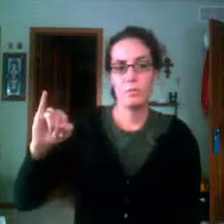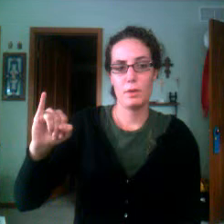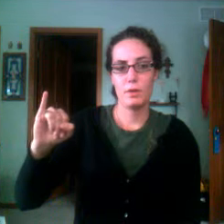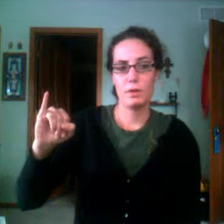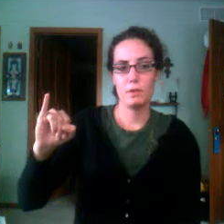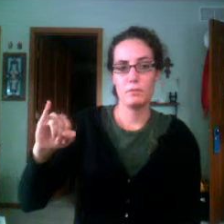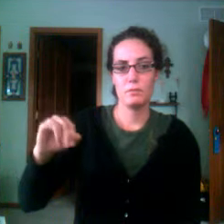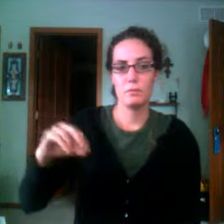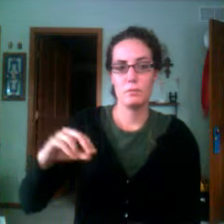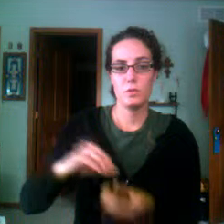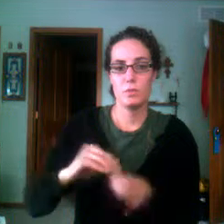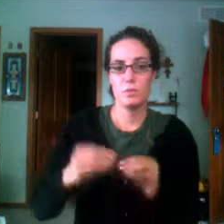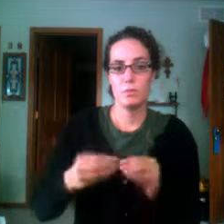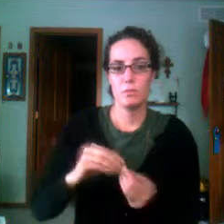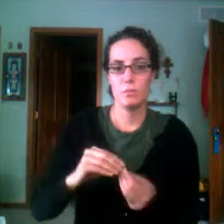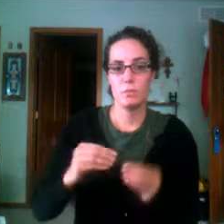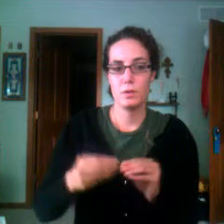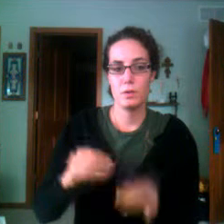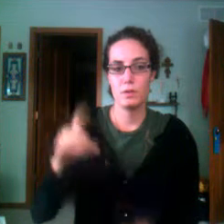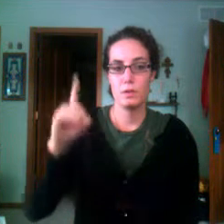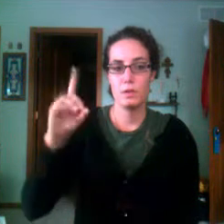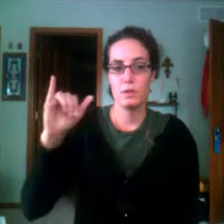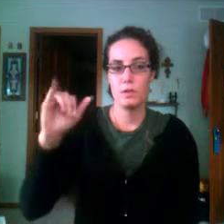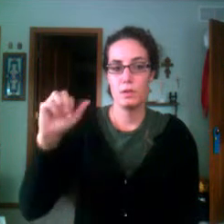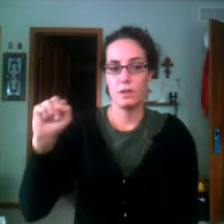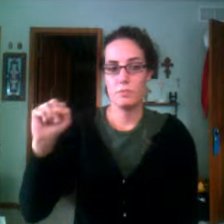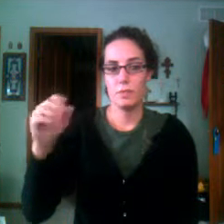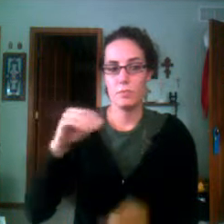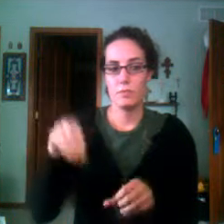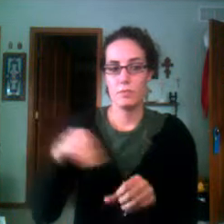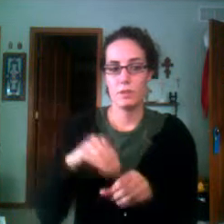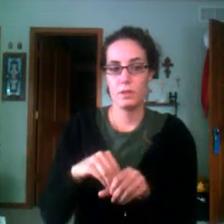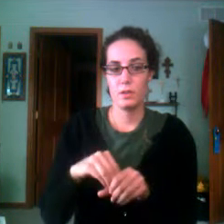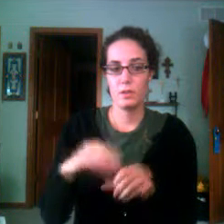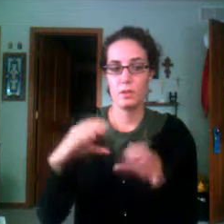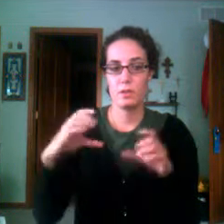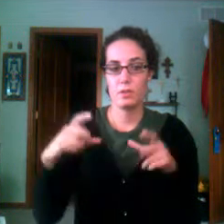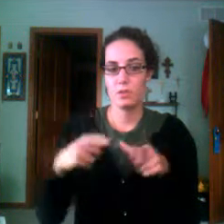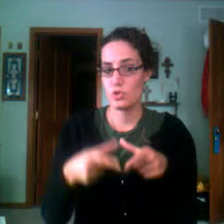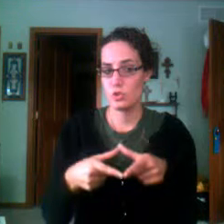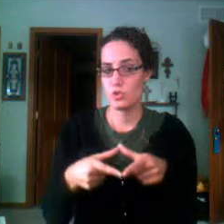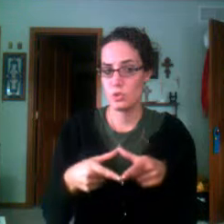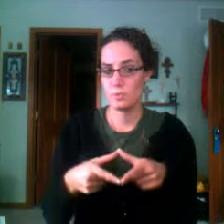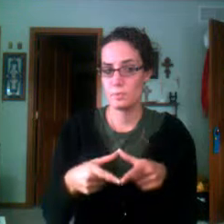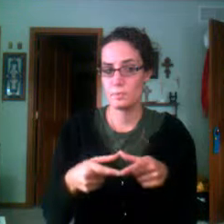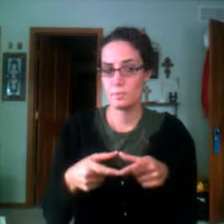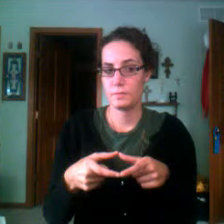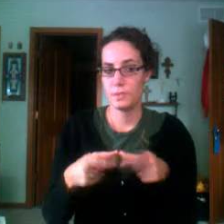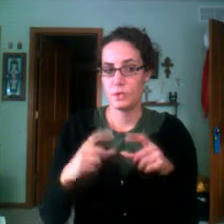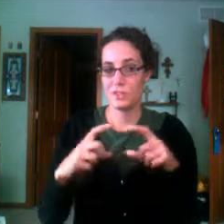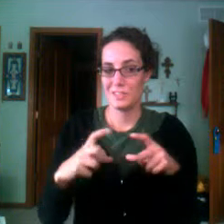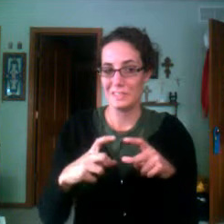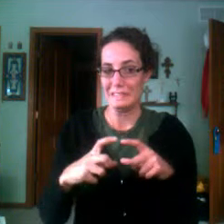circle. Easy, right? Well, now that you know that, you can rest easily now. Well, great. How can I actually represent